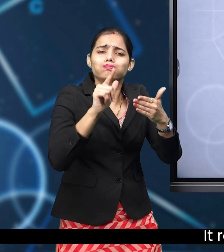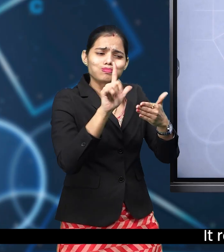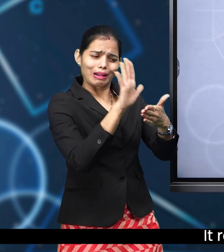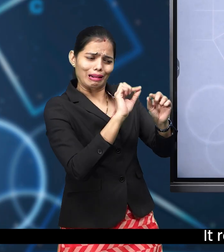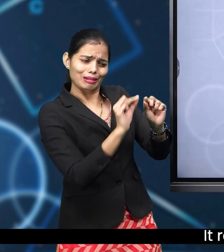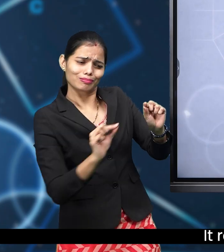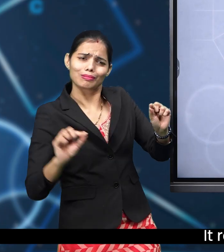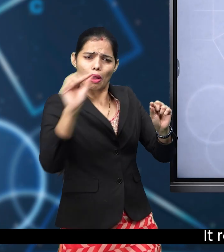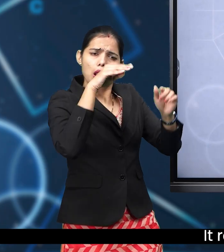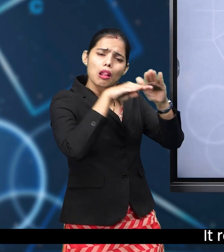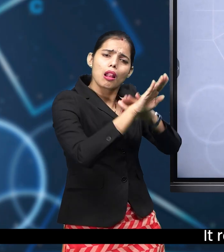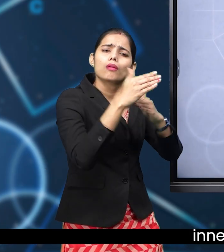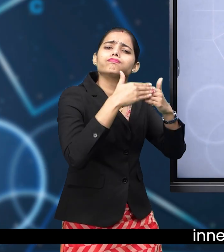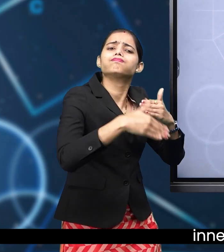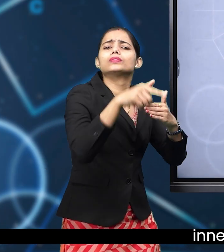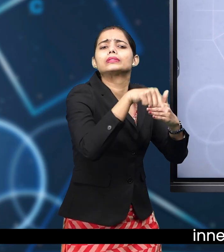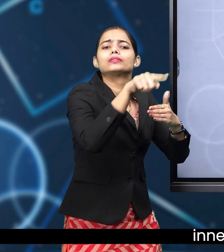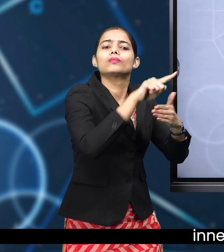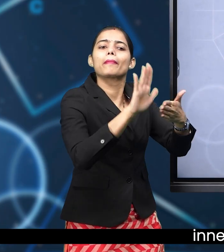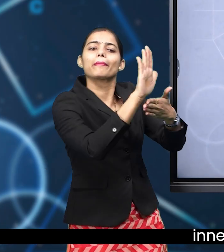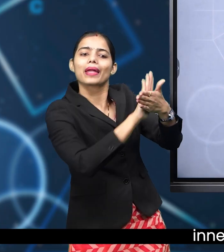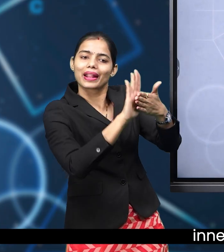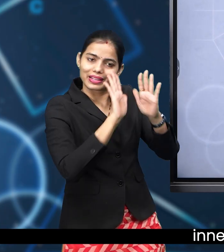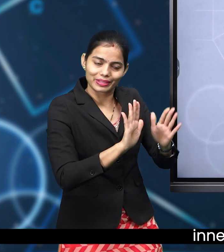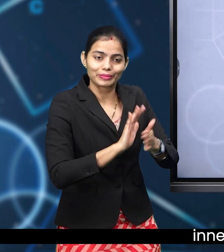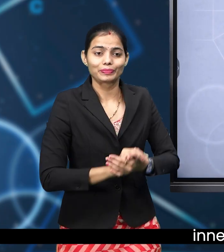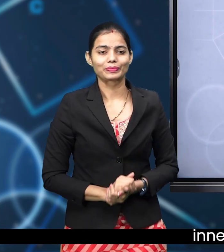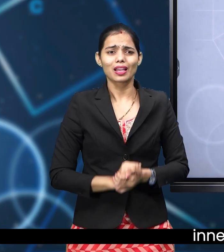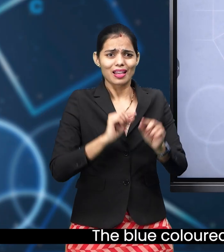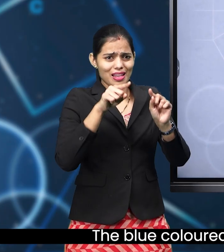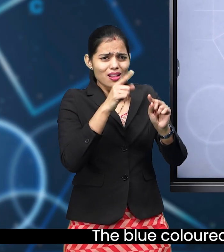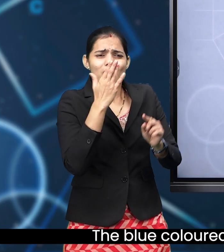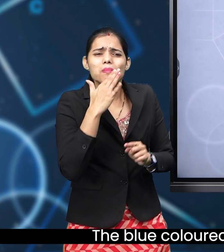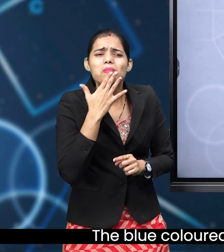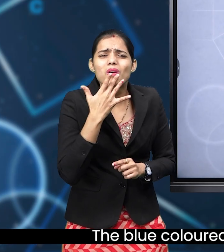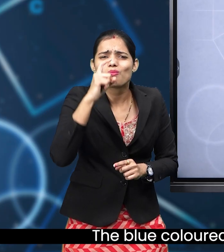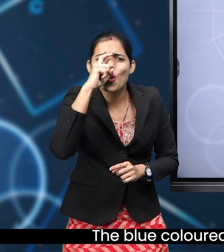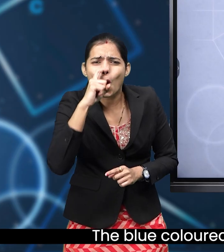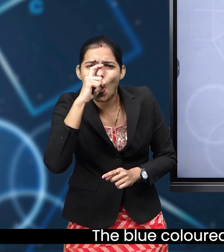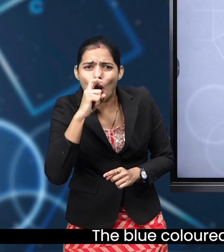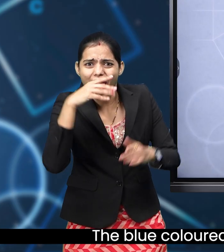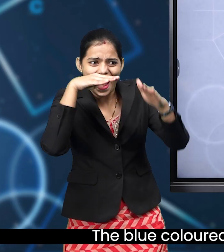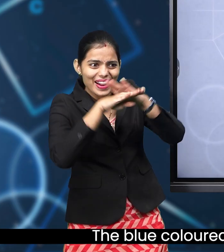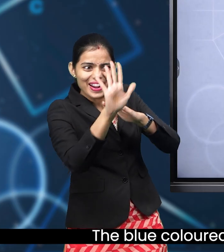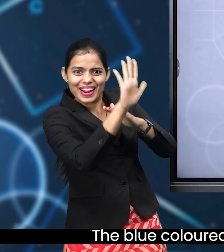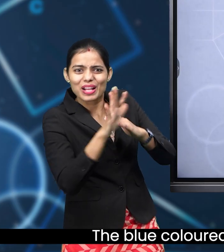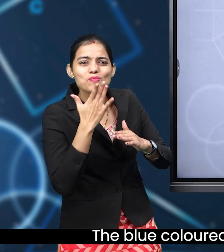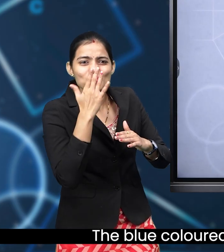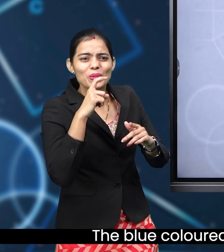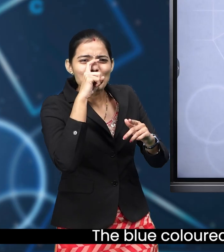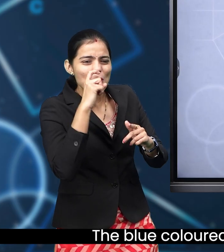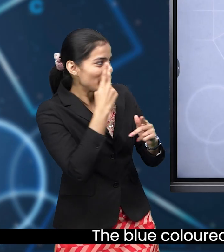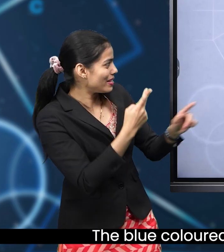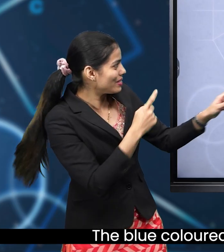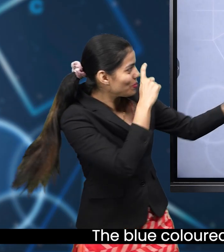It refers to the inside, inner area of the curve. The blue colored area is the interior of the